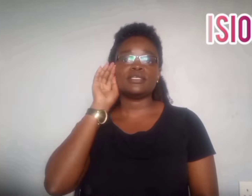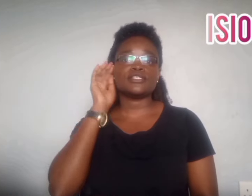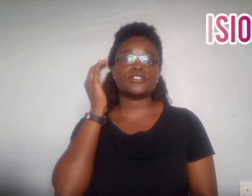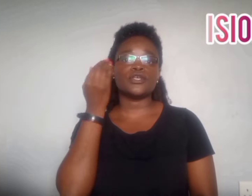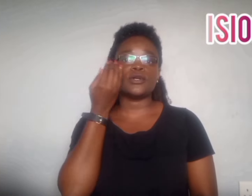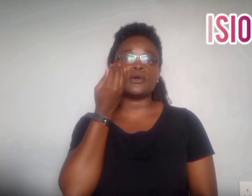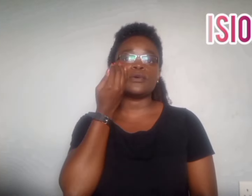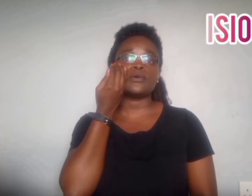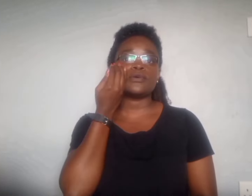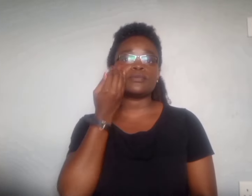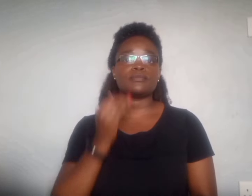Isiolo.